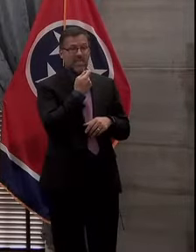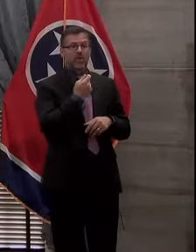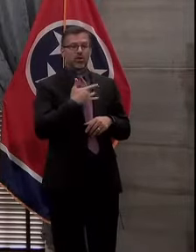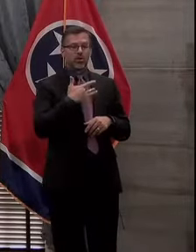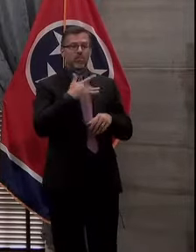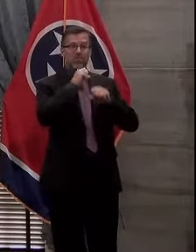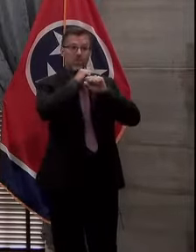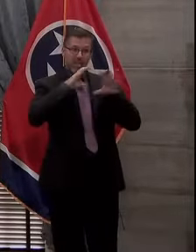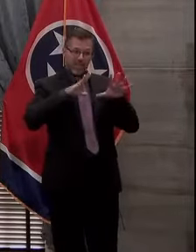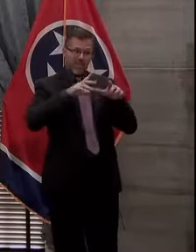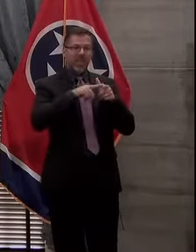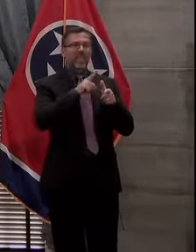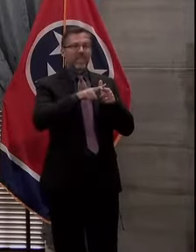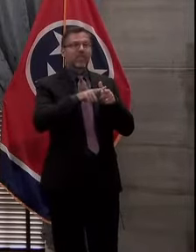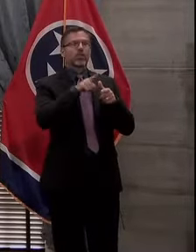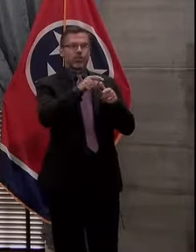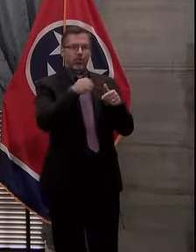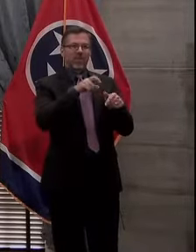trips up a lot of people.